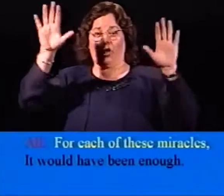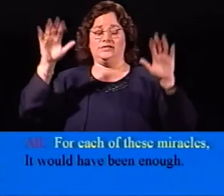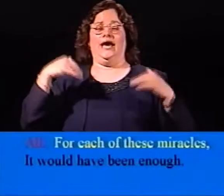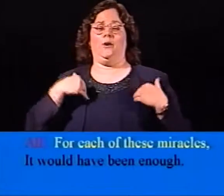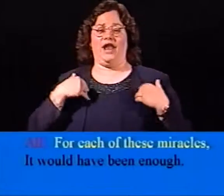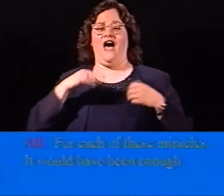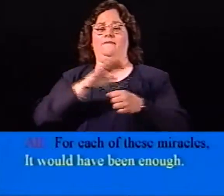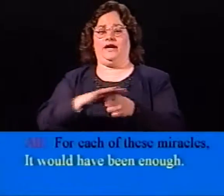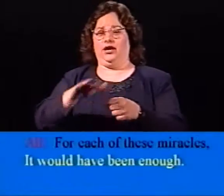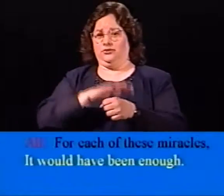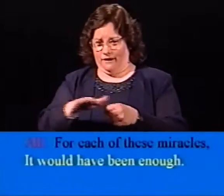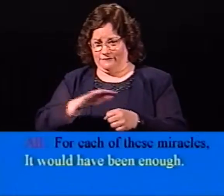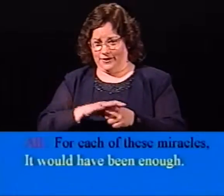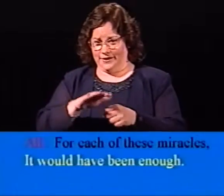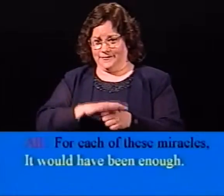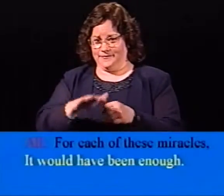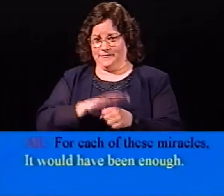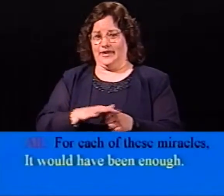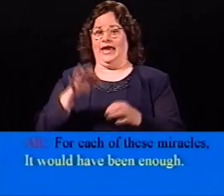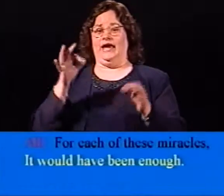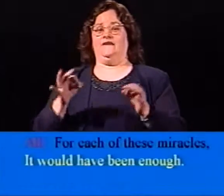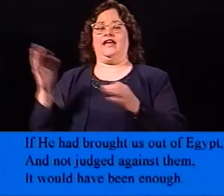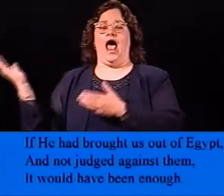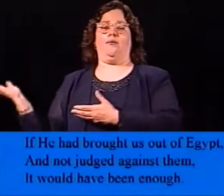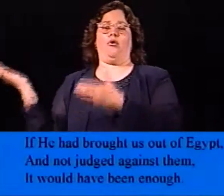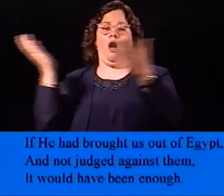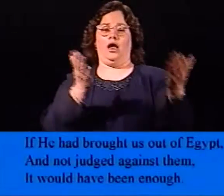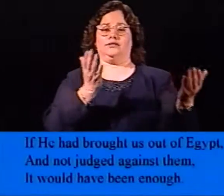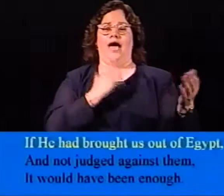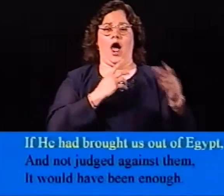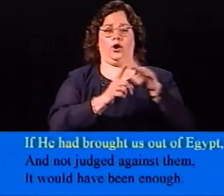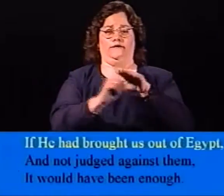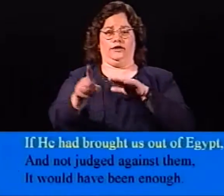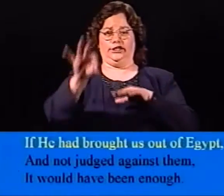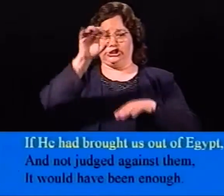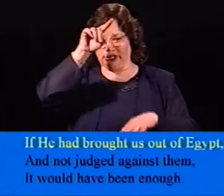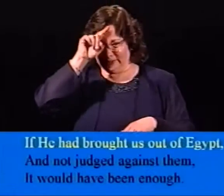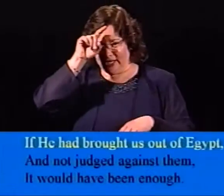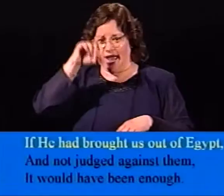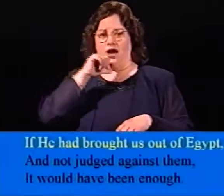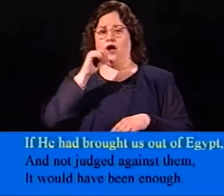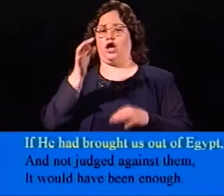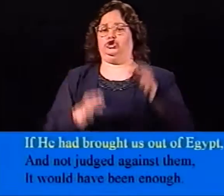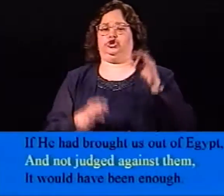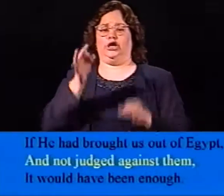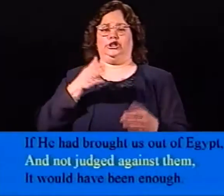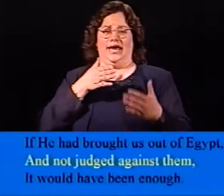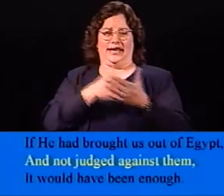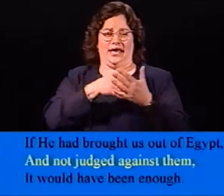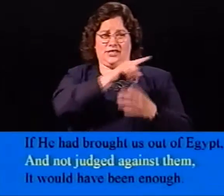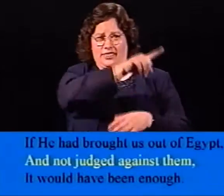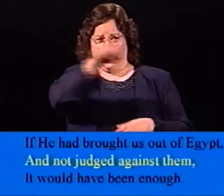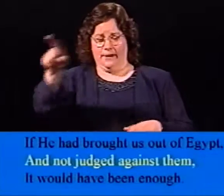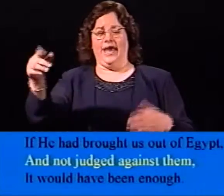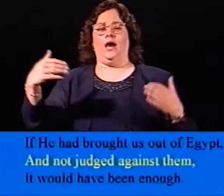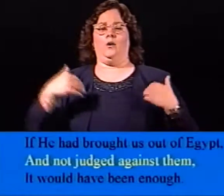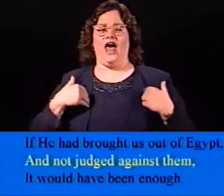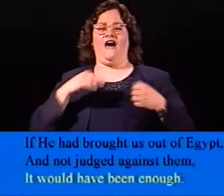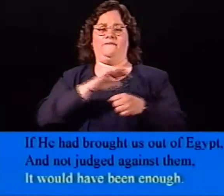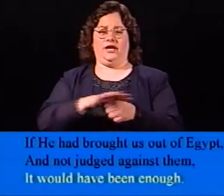For each of these miracles, it would have been enough. If he had brought us out of Egypt and not judged against them, it would have been